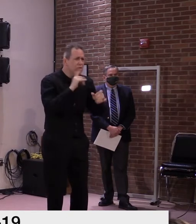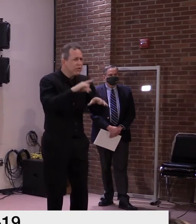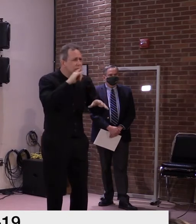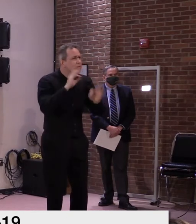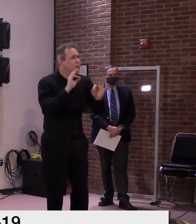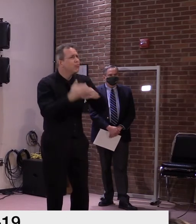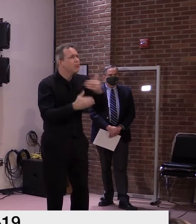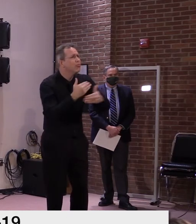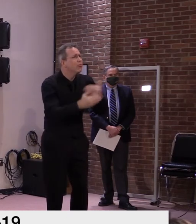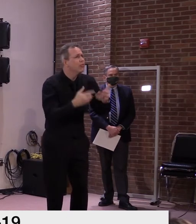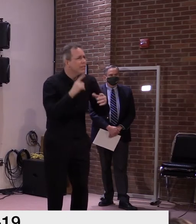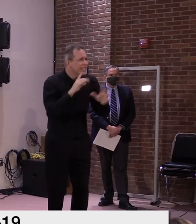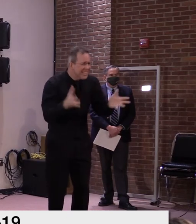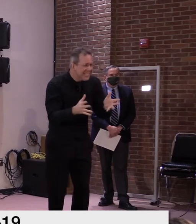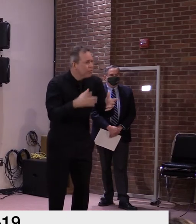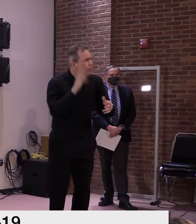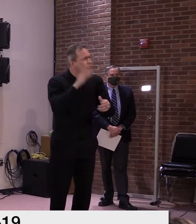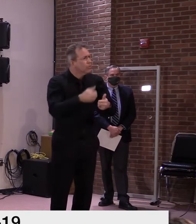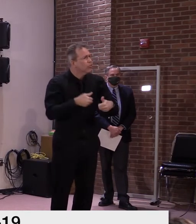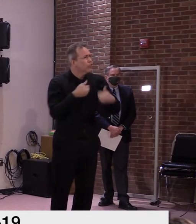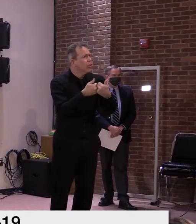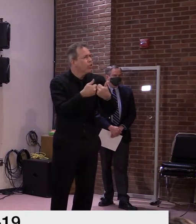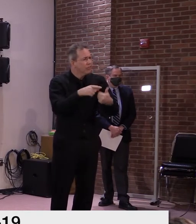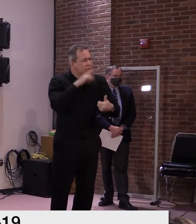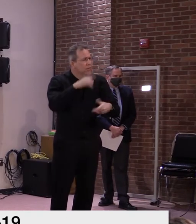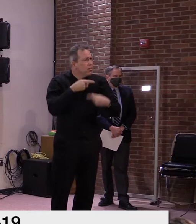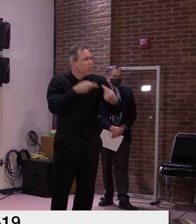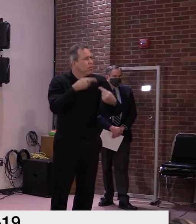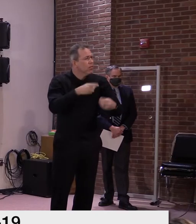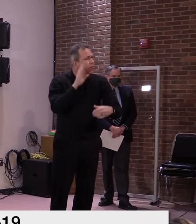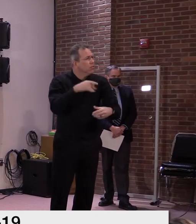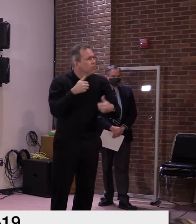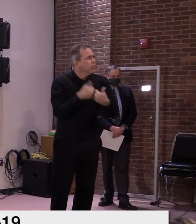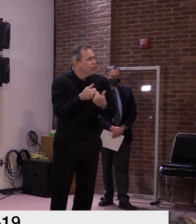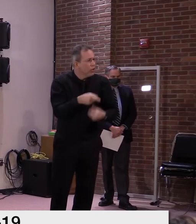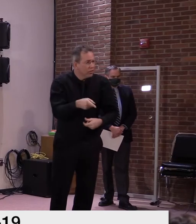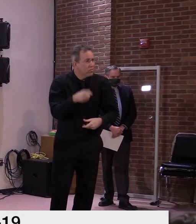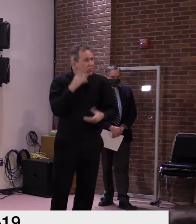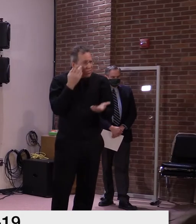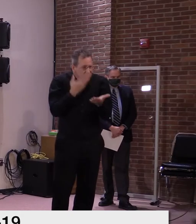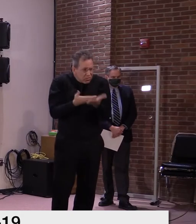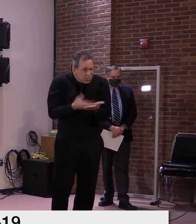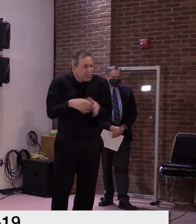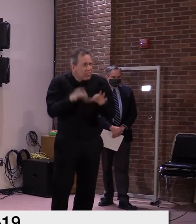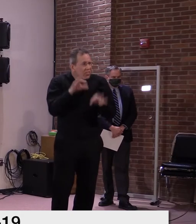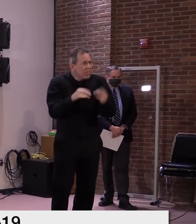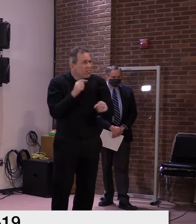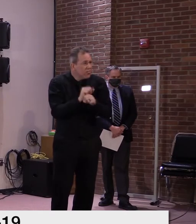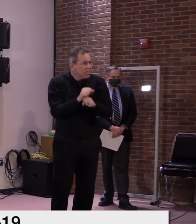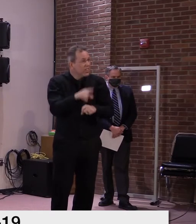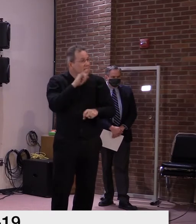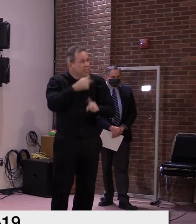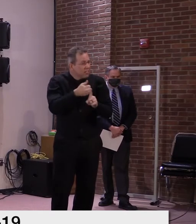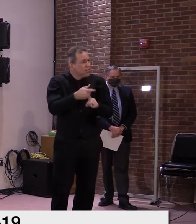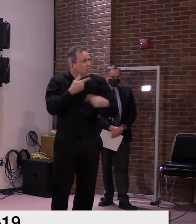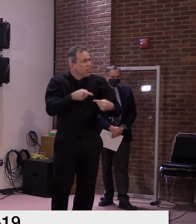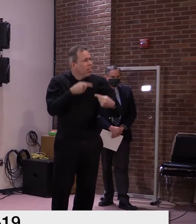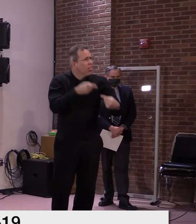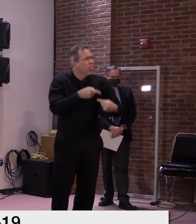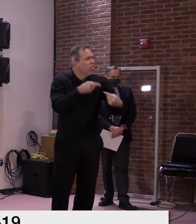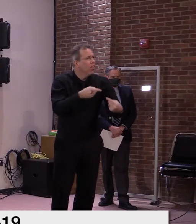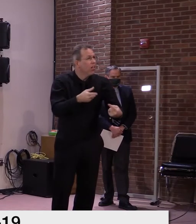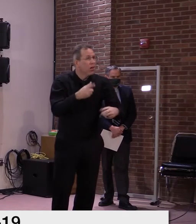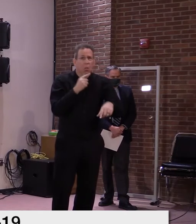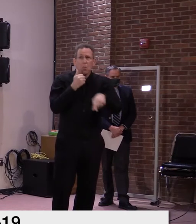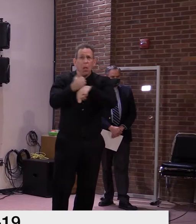before. The fact that our kids are struggling is not a reflection of the efforts of our schools, teachers, parents,